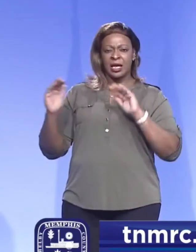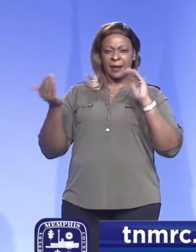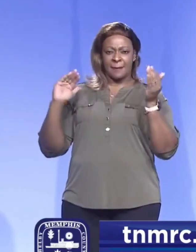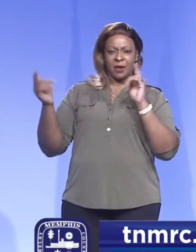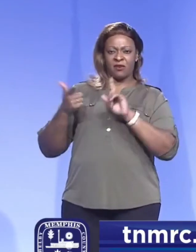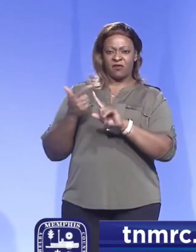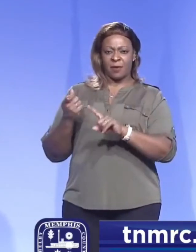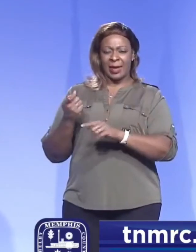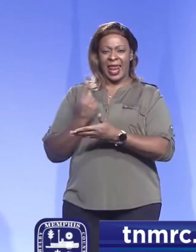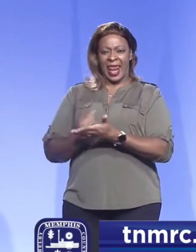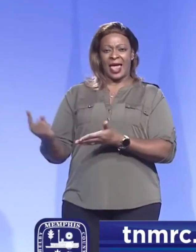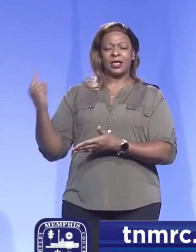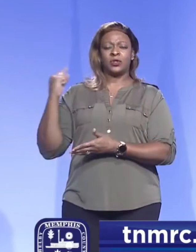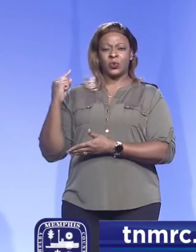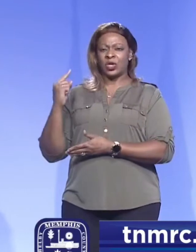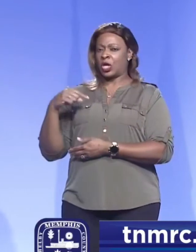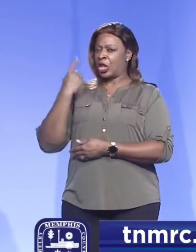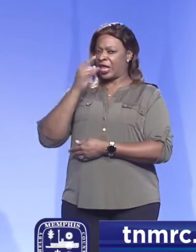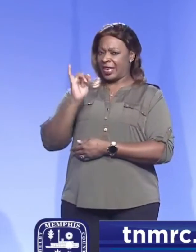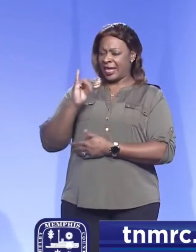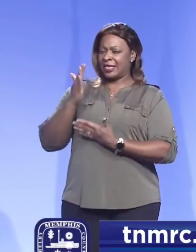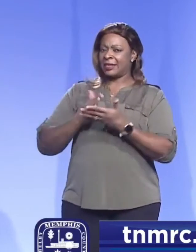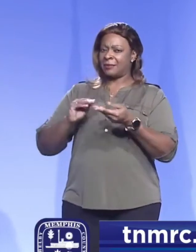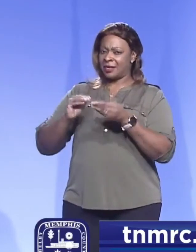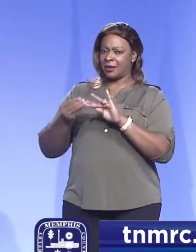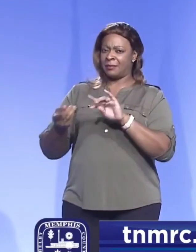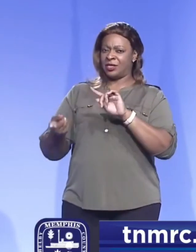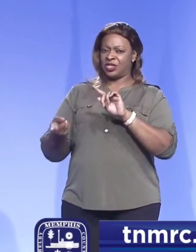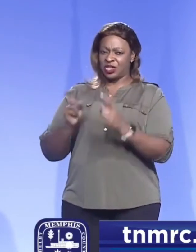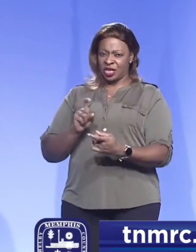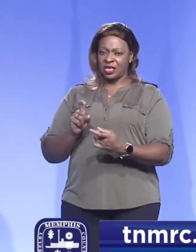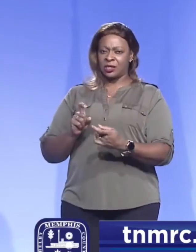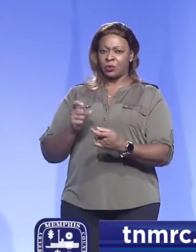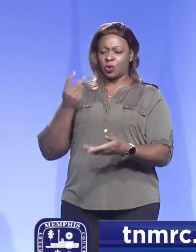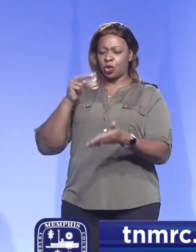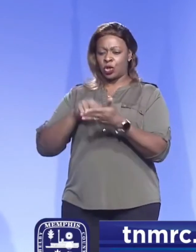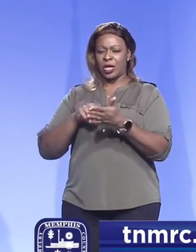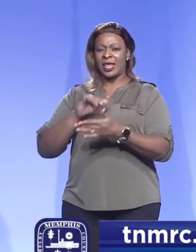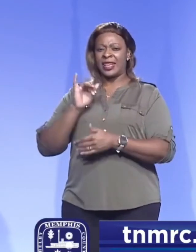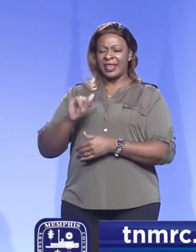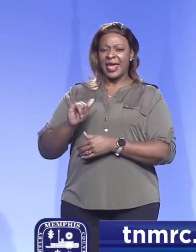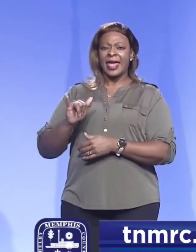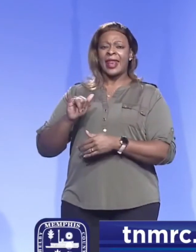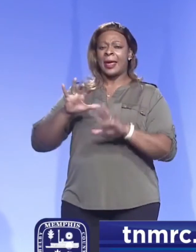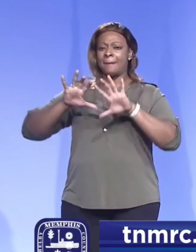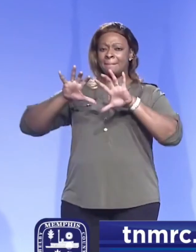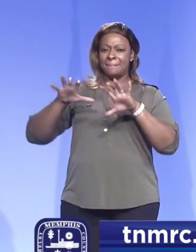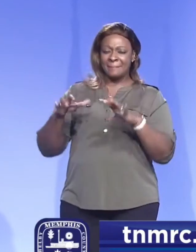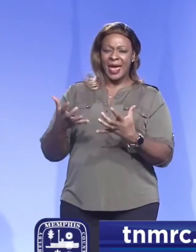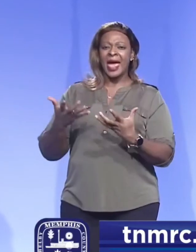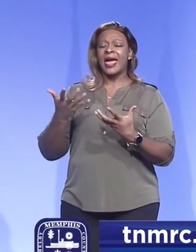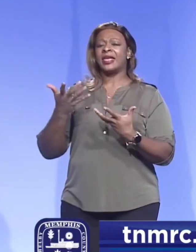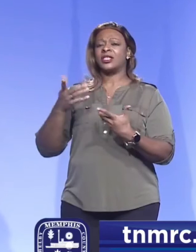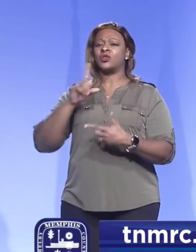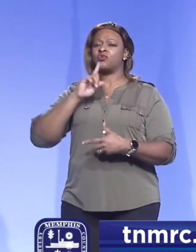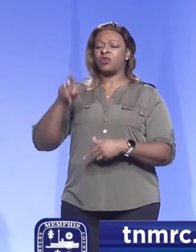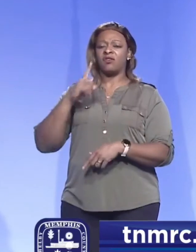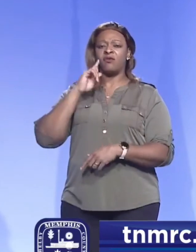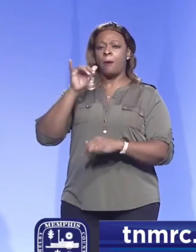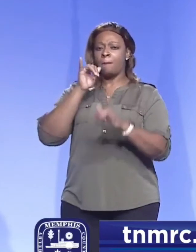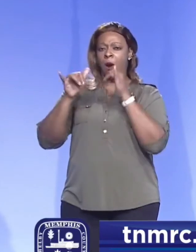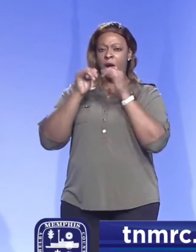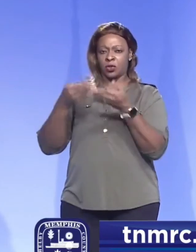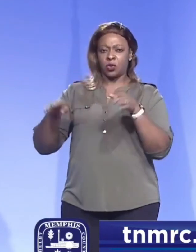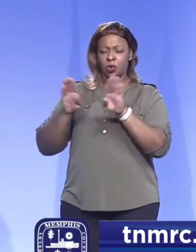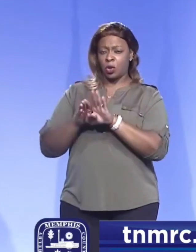from last week, and it looks like some of the numbers changed when you look at the mass directive bars closed example.